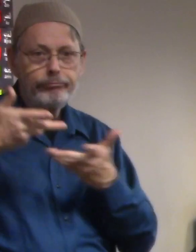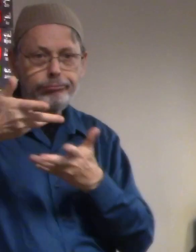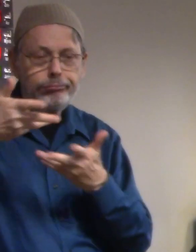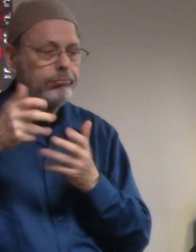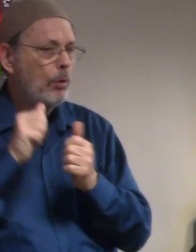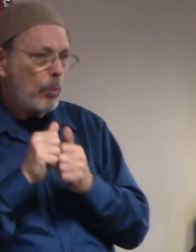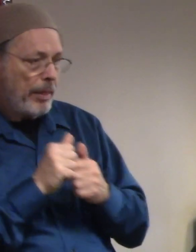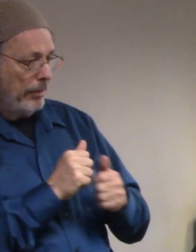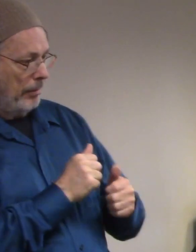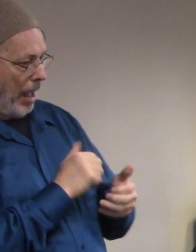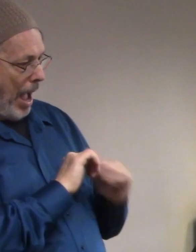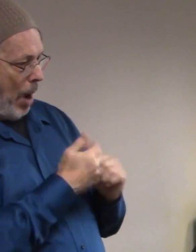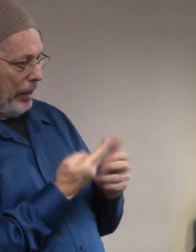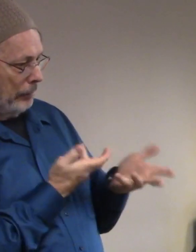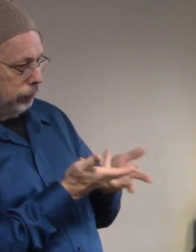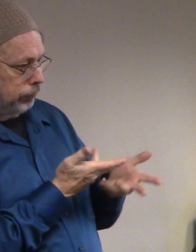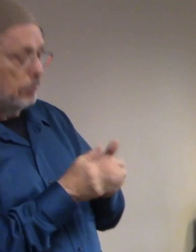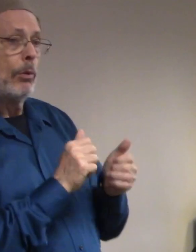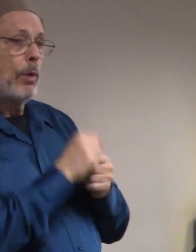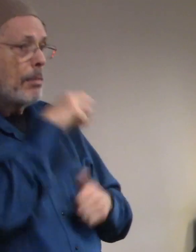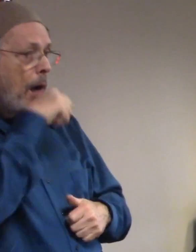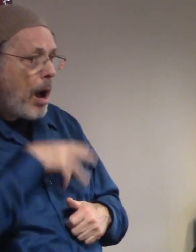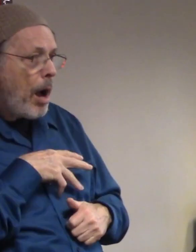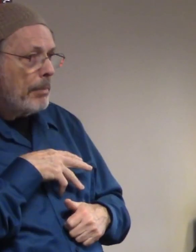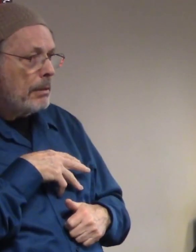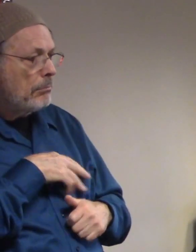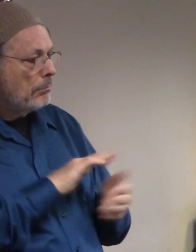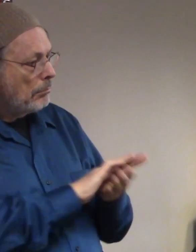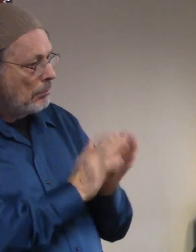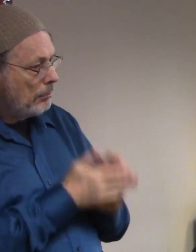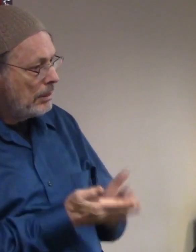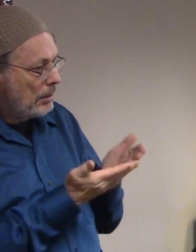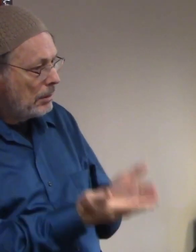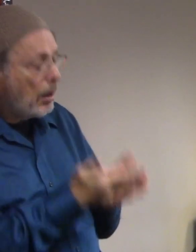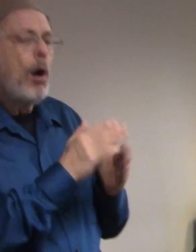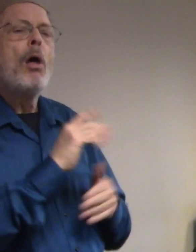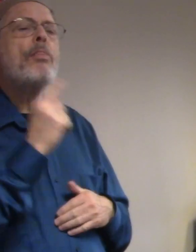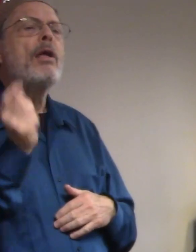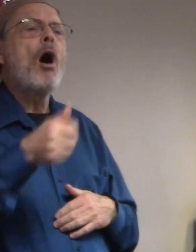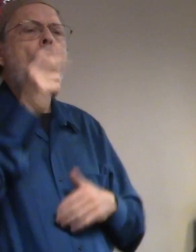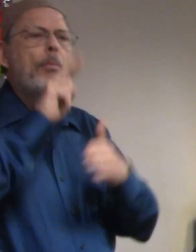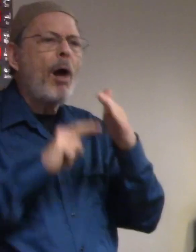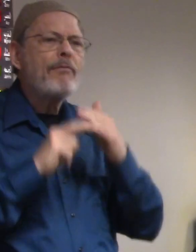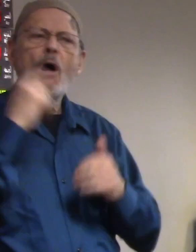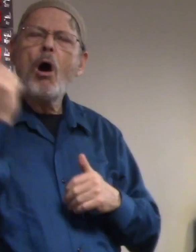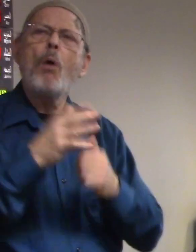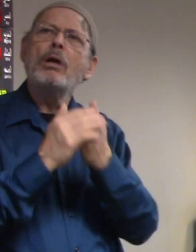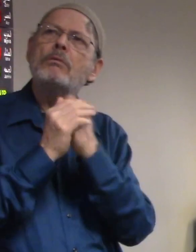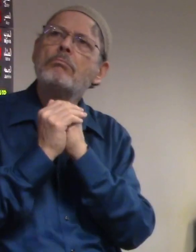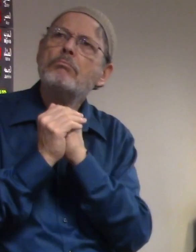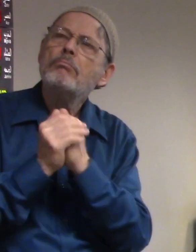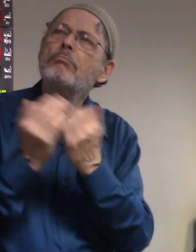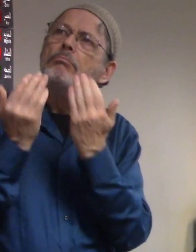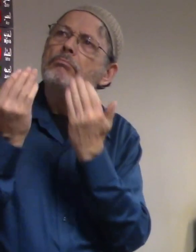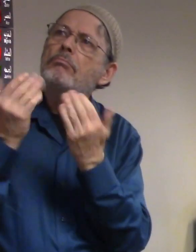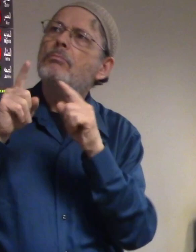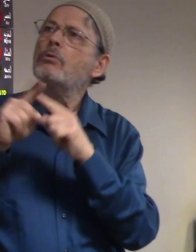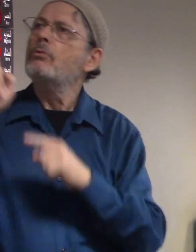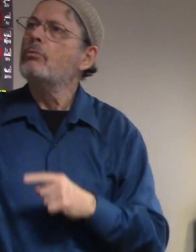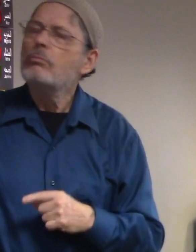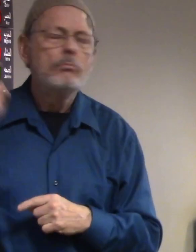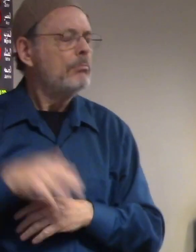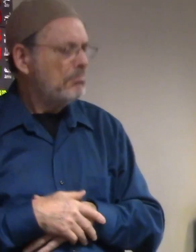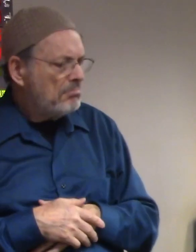the Muhammad sallallahu alayhi wa sallam, the other prophets, they all are matloob. They always ask. They're making dua. Allah give me. Musa alayhi salam,